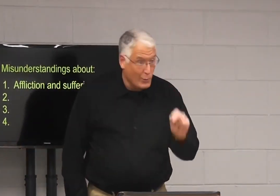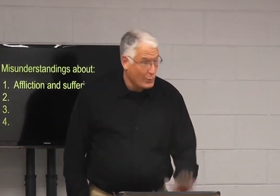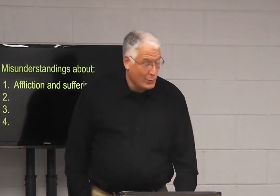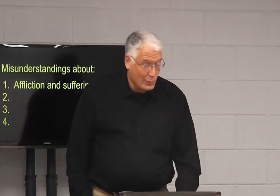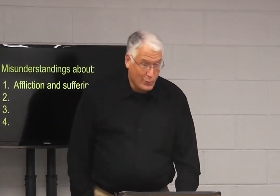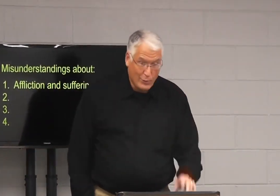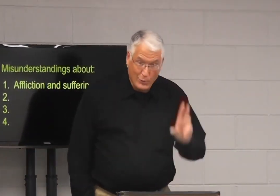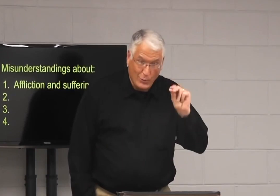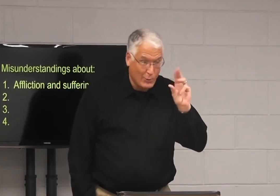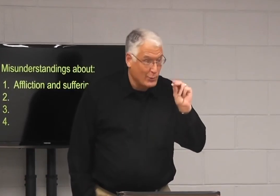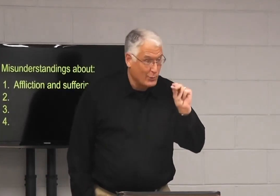No.